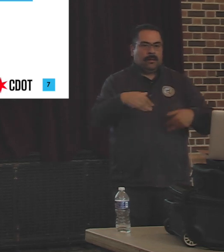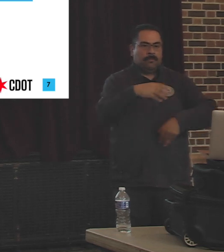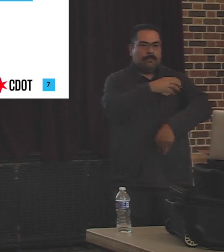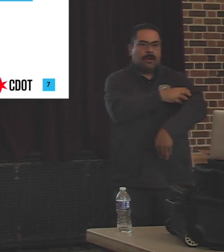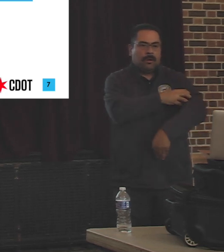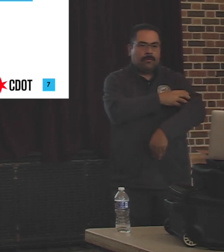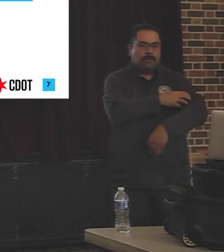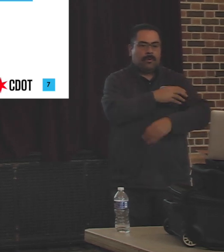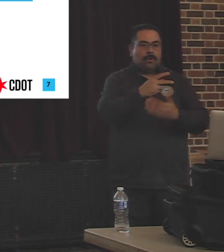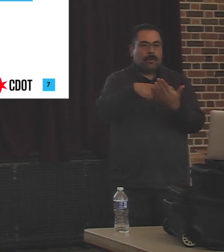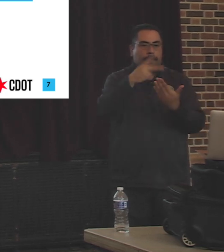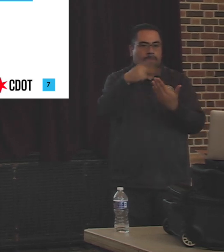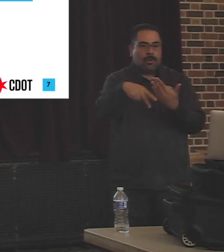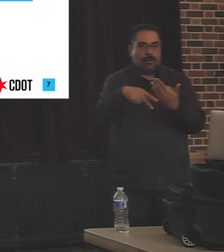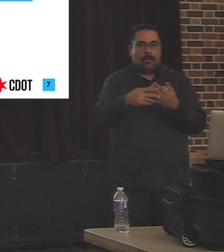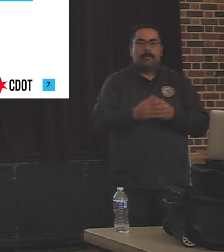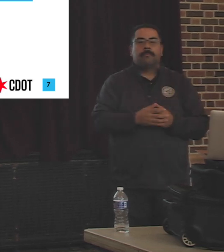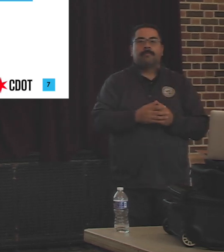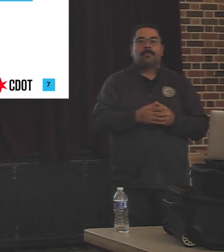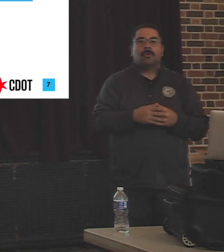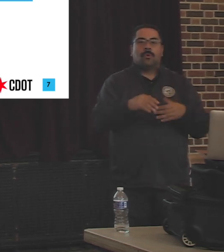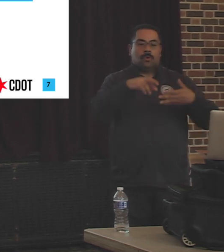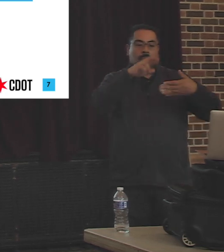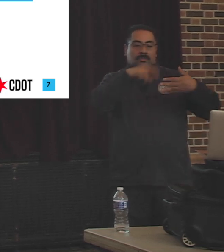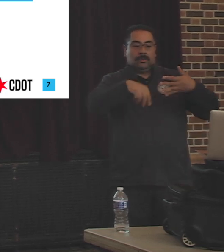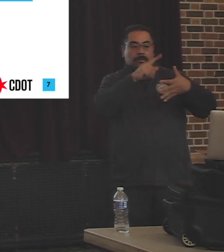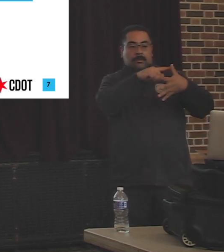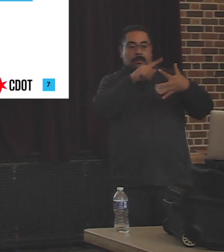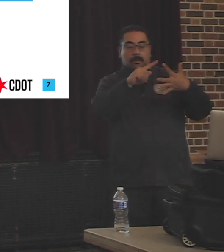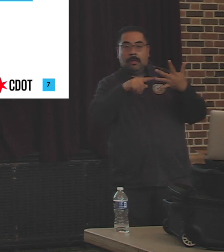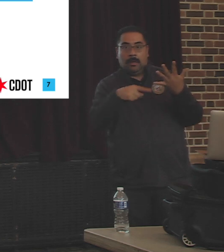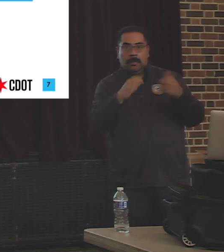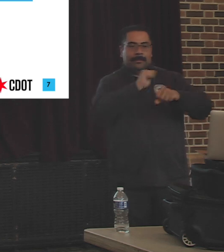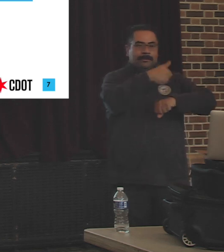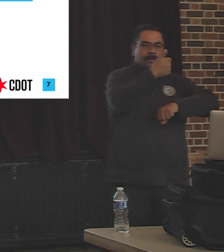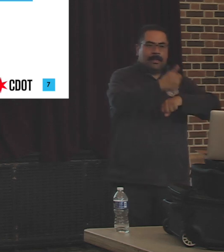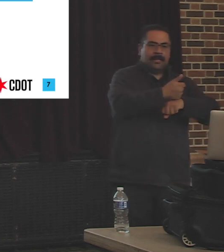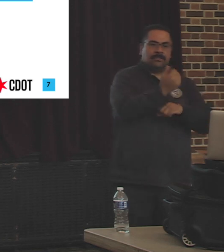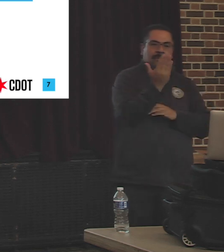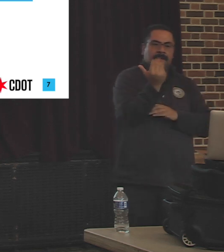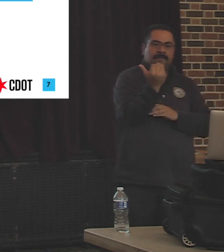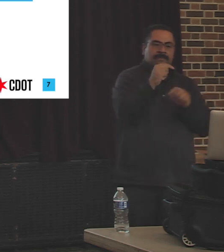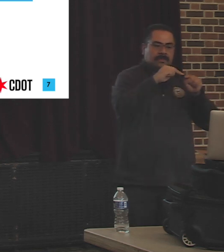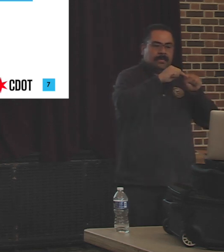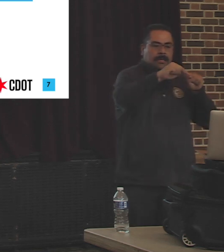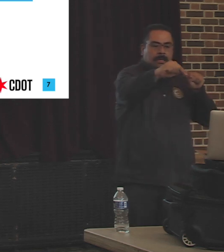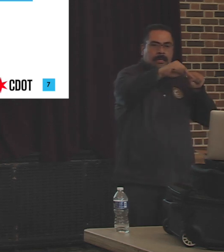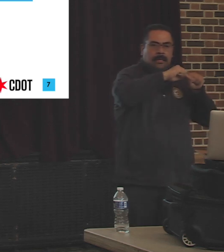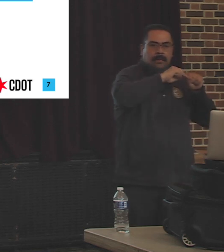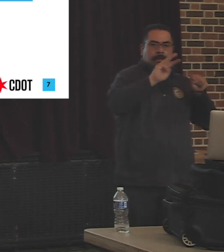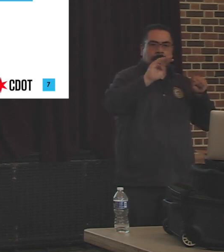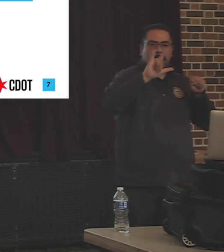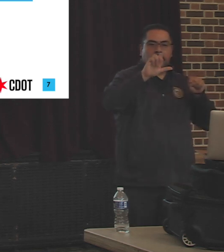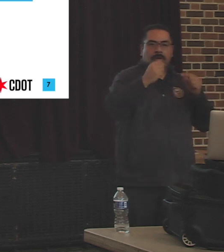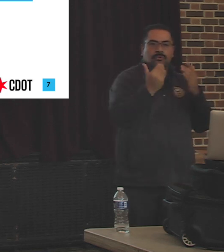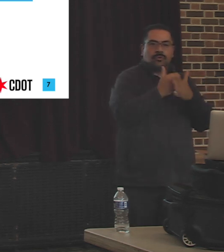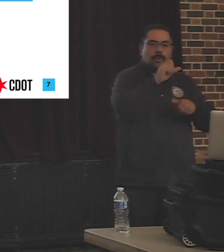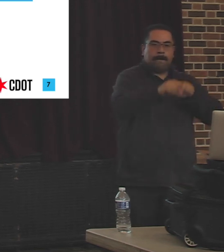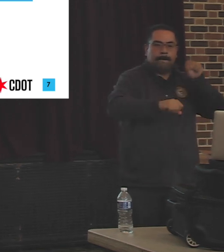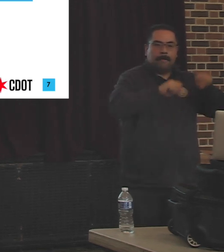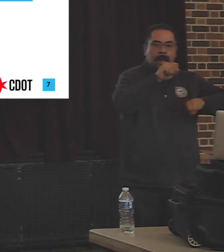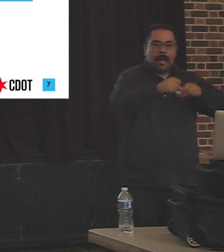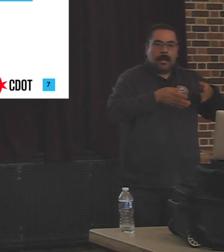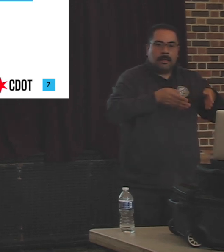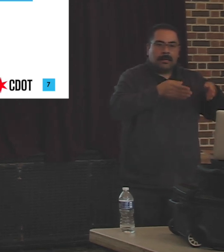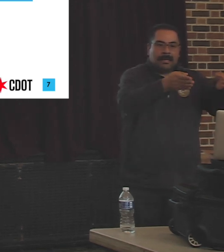powerful program that resulted in basically the installation of 15 miles or so of new bike infrastructure